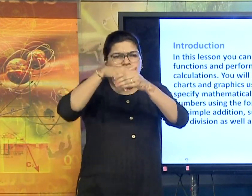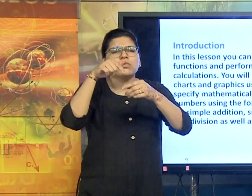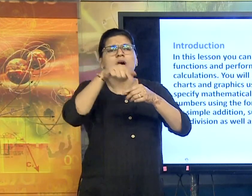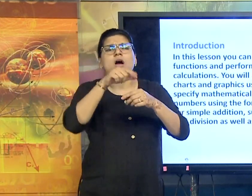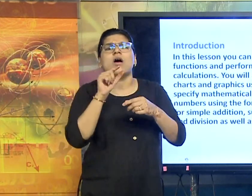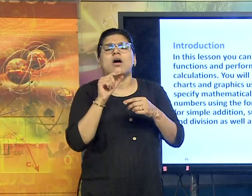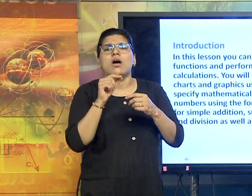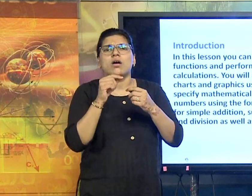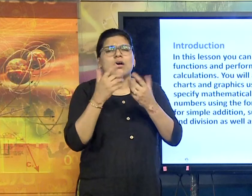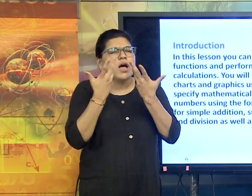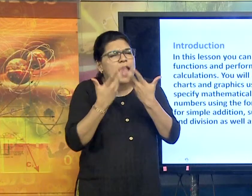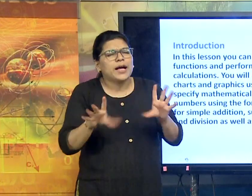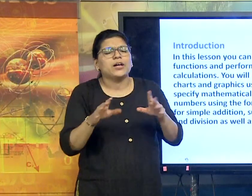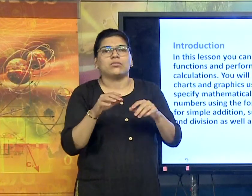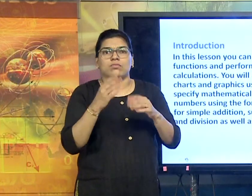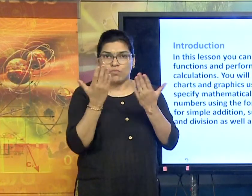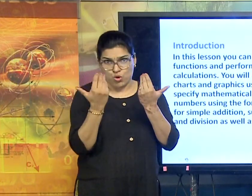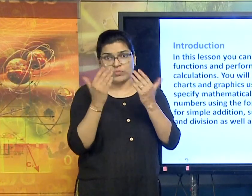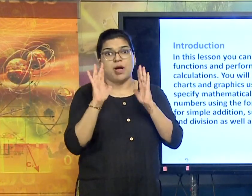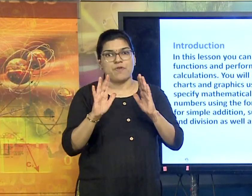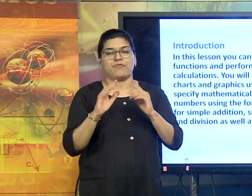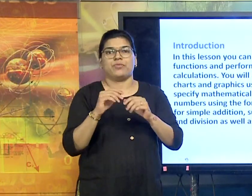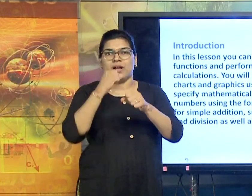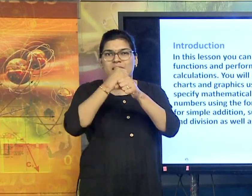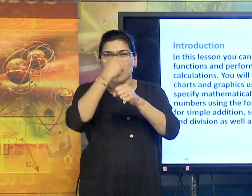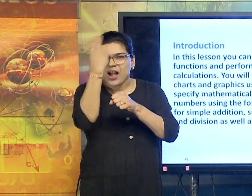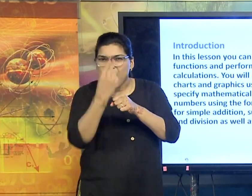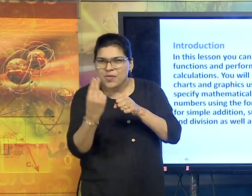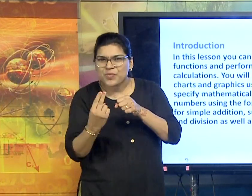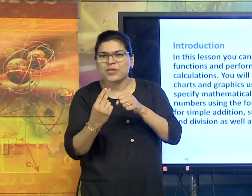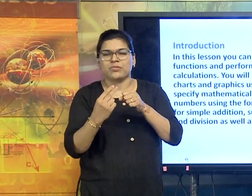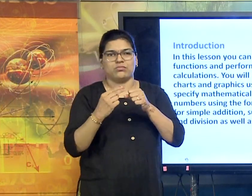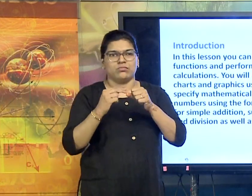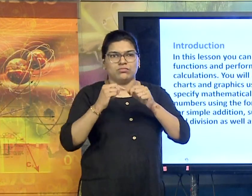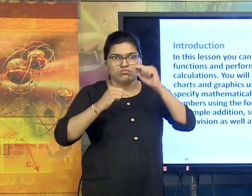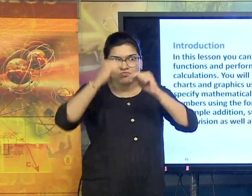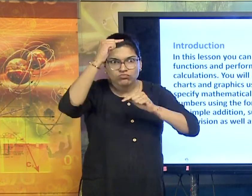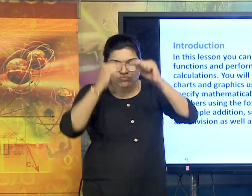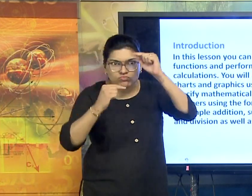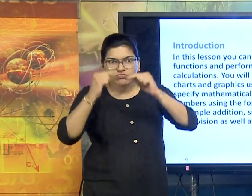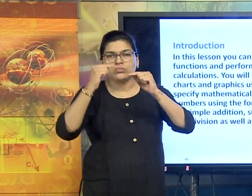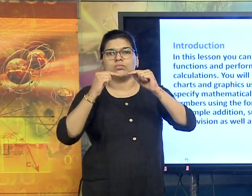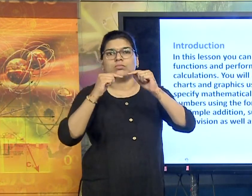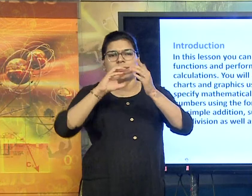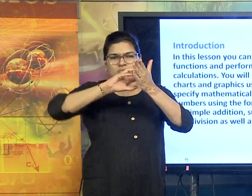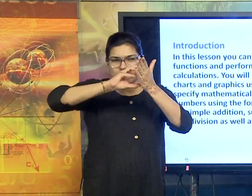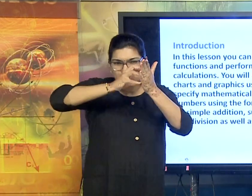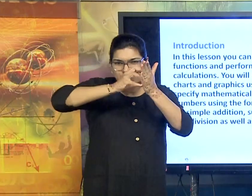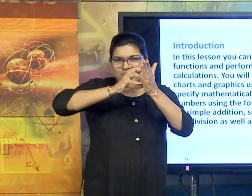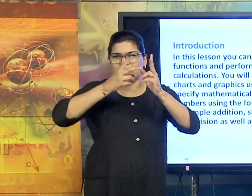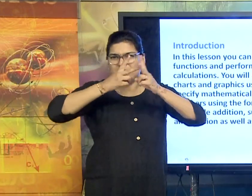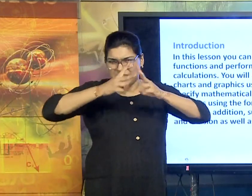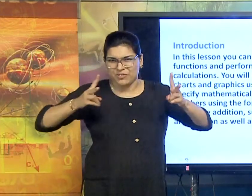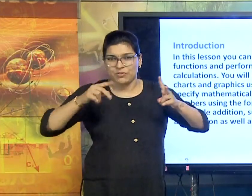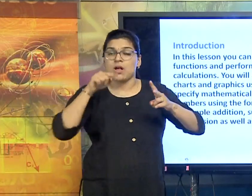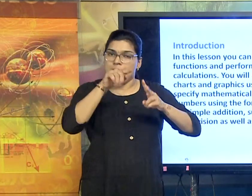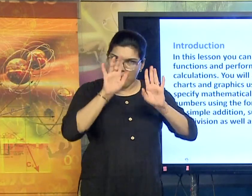And in Excel sheet there are different